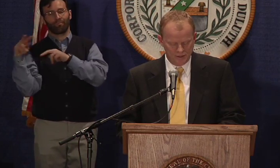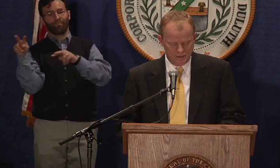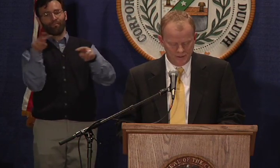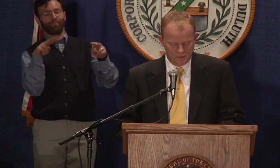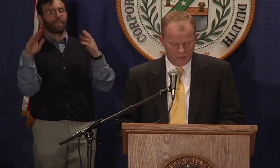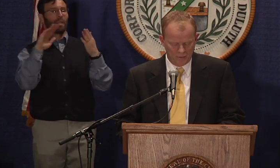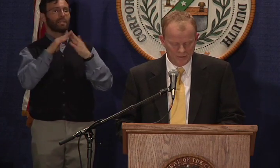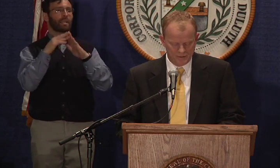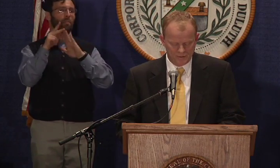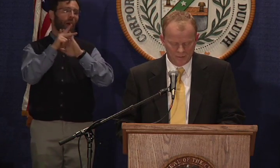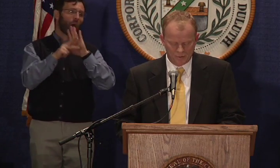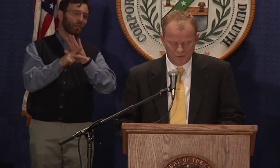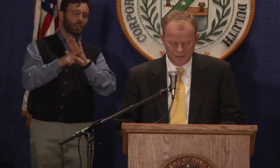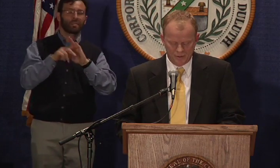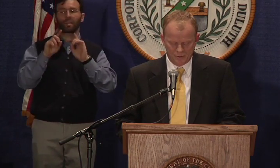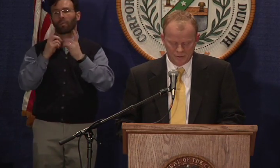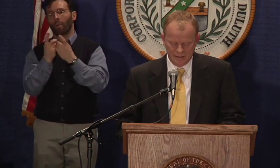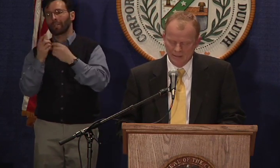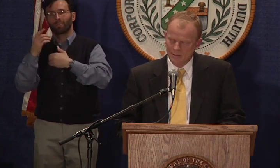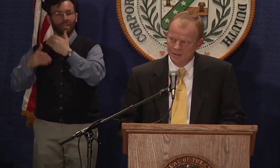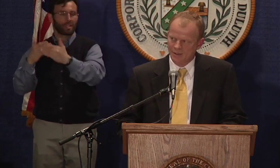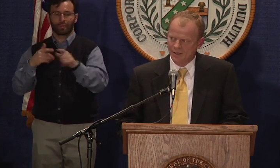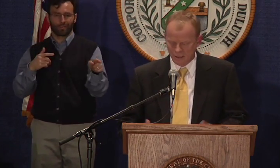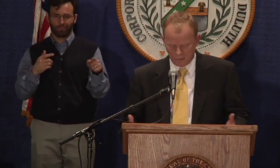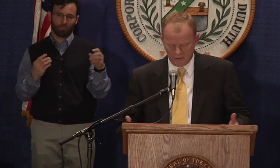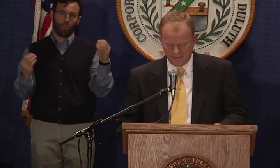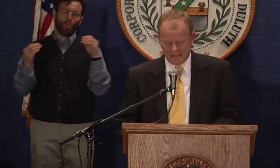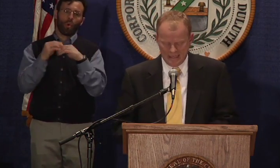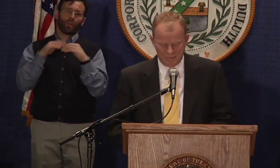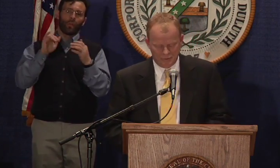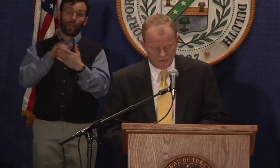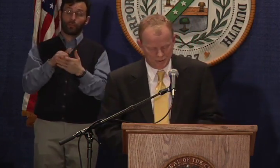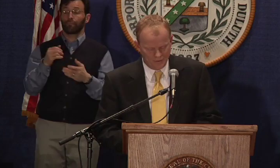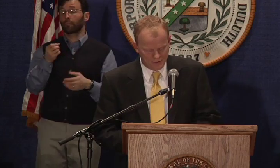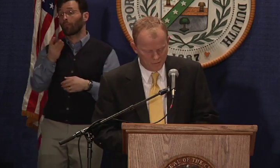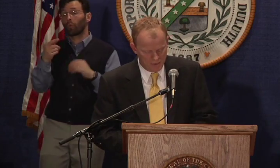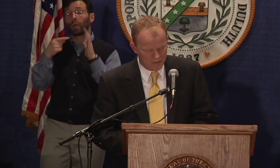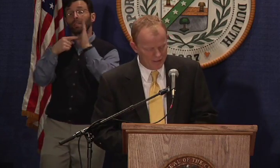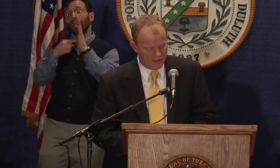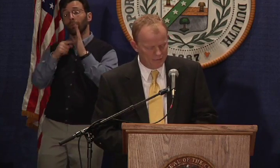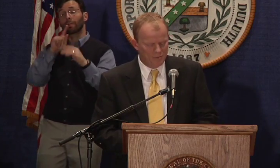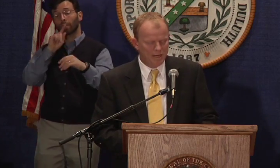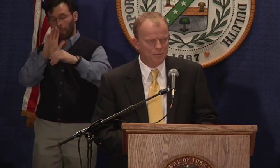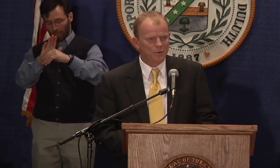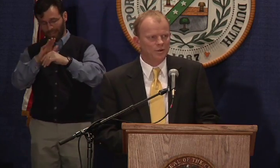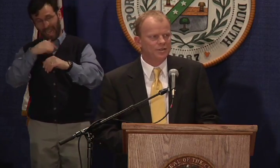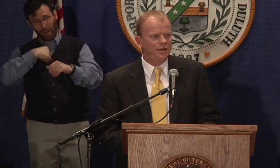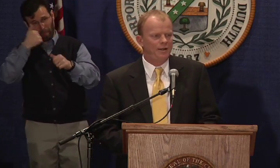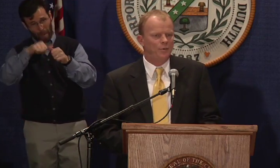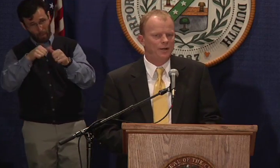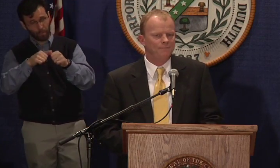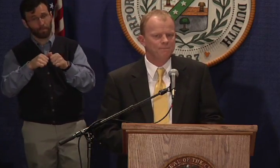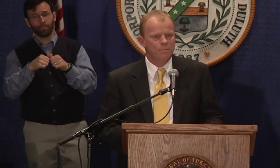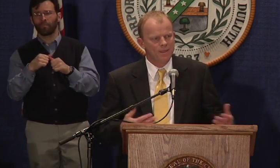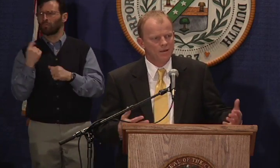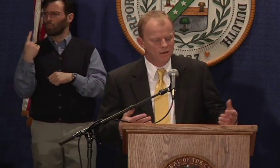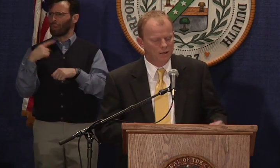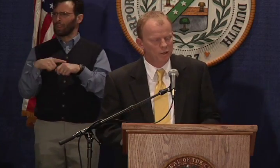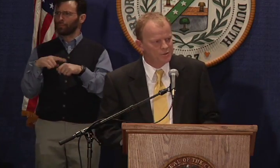city policies, departments, and procedures. A couple of examples of his commitment that I remember were a time